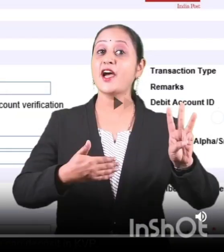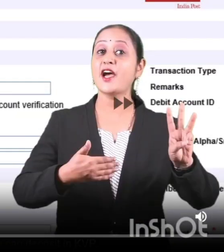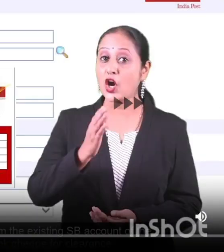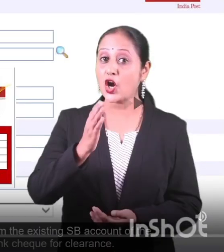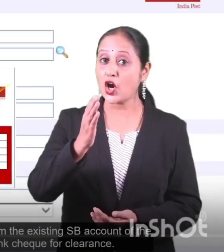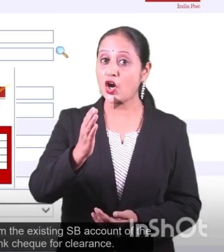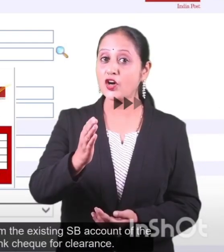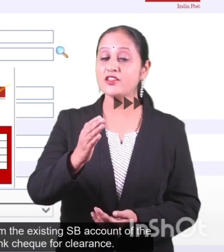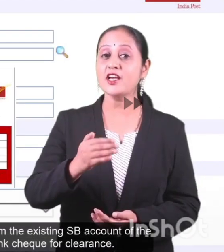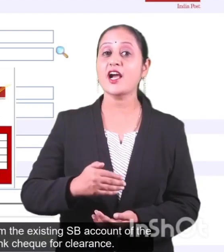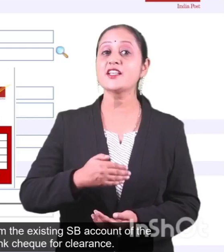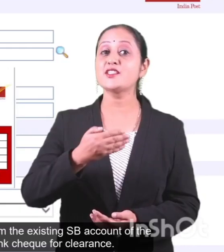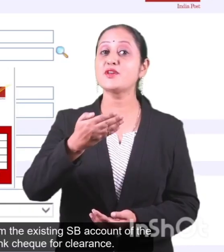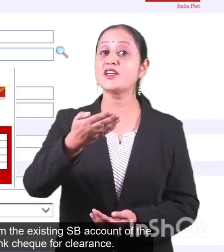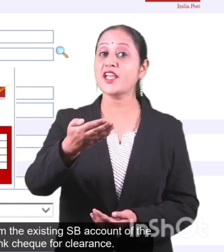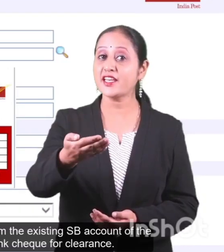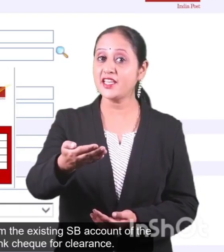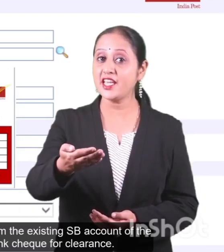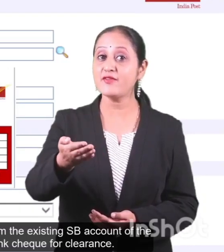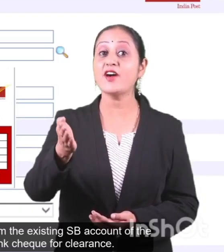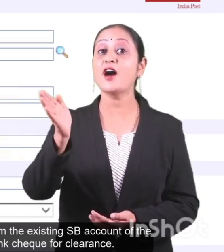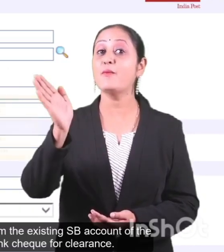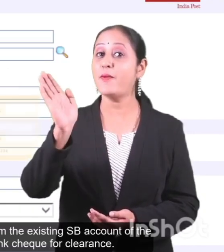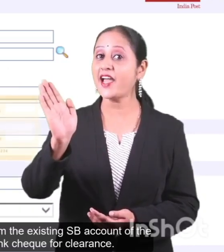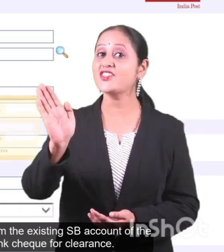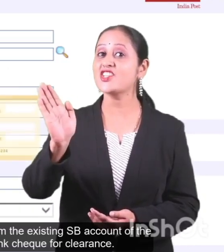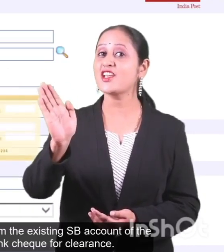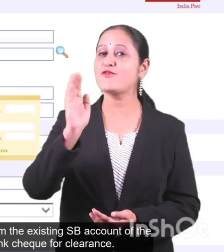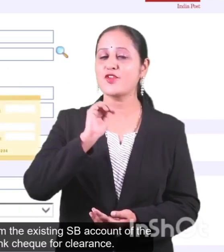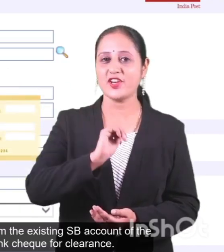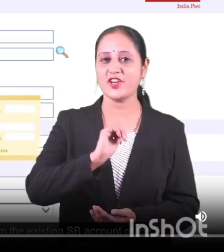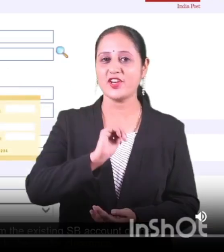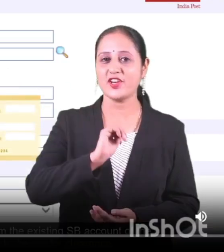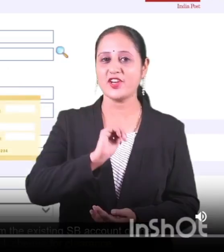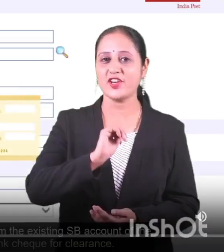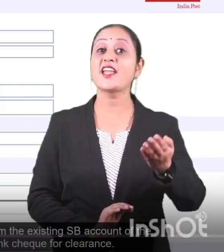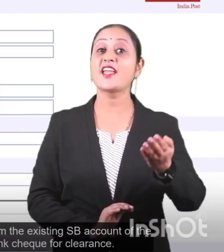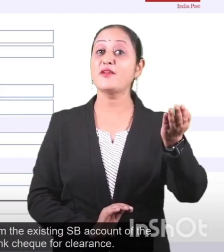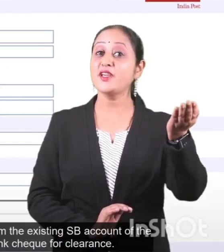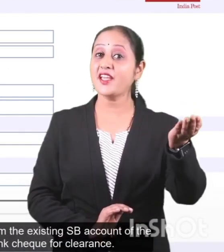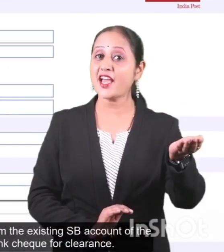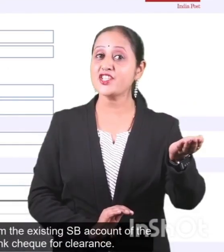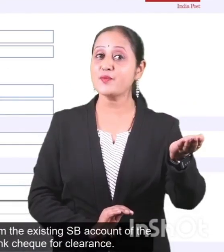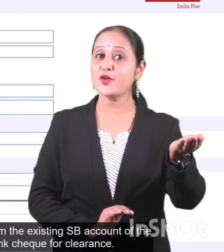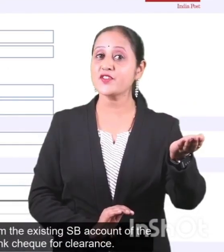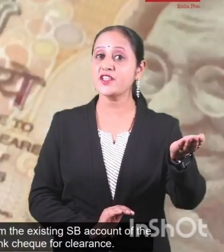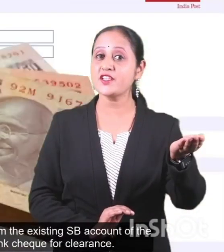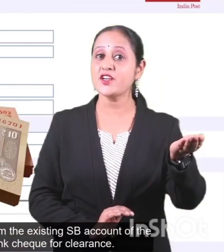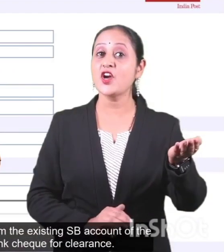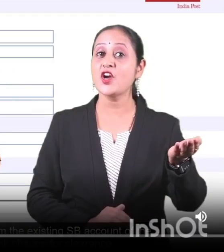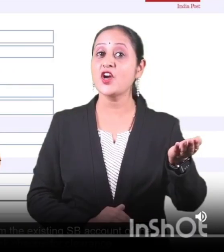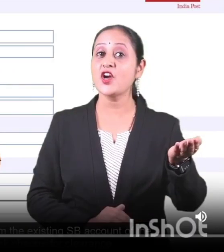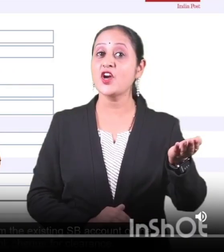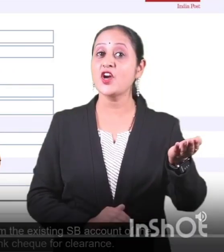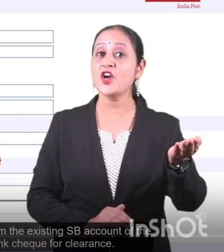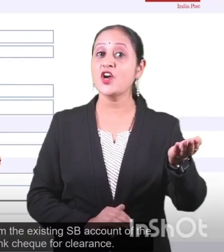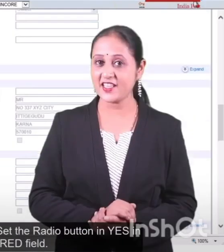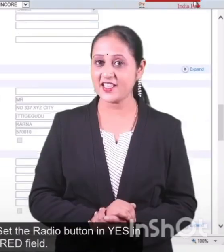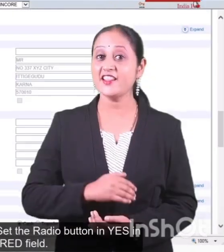city or the customer can give a bank check for clearance. Can be cash